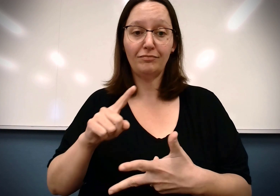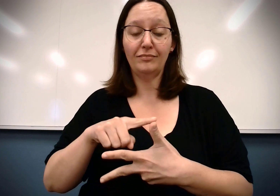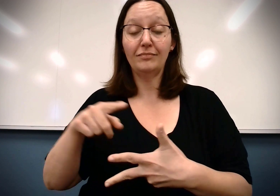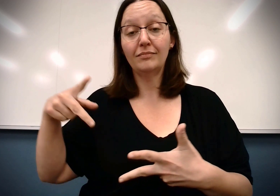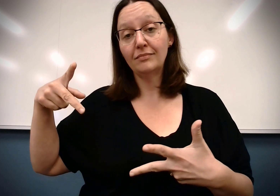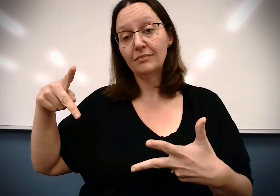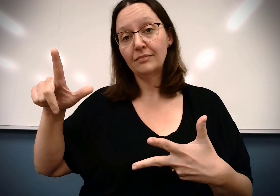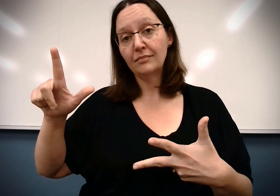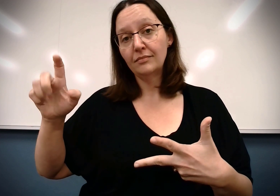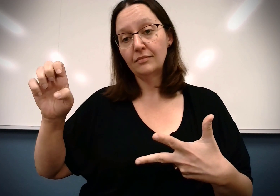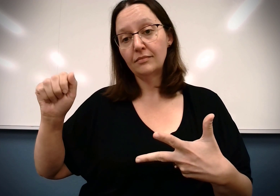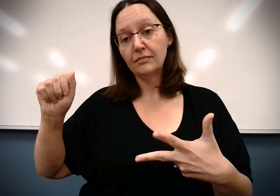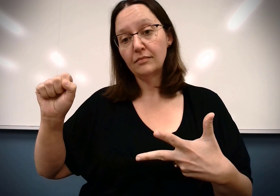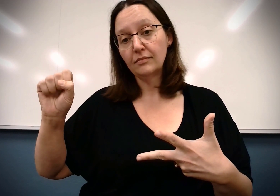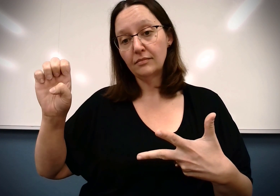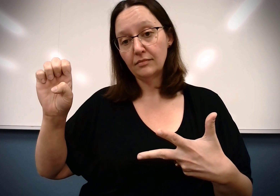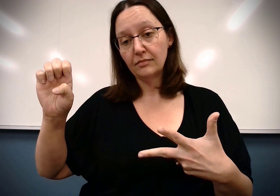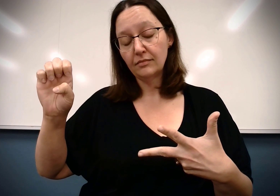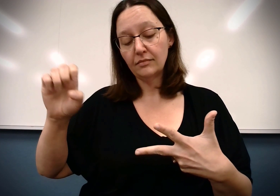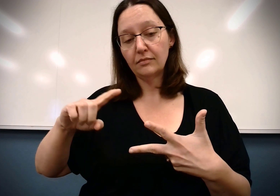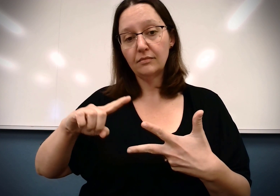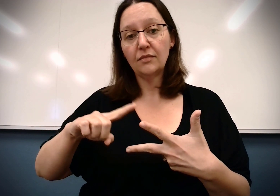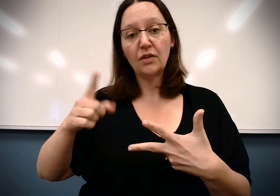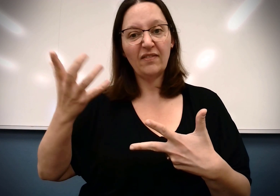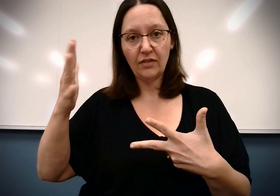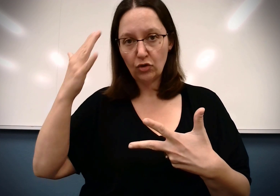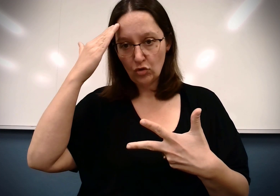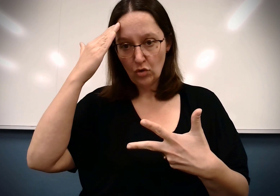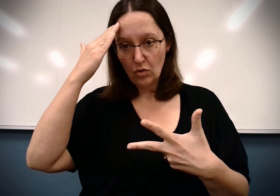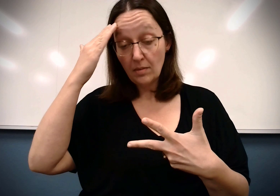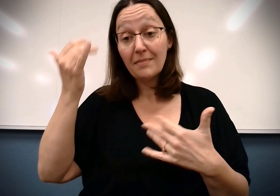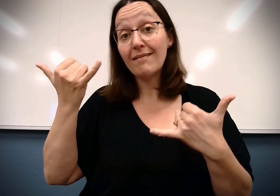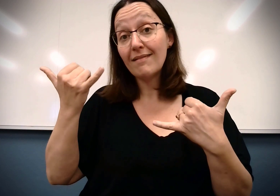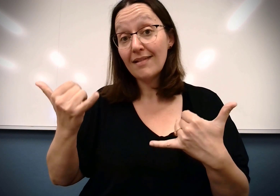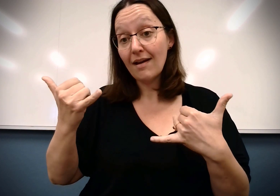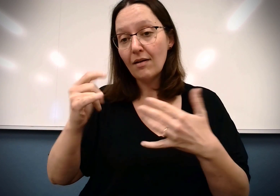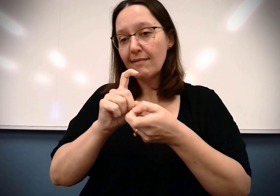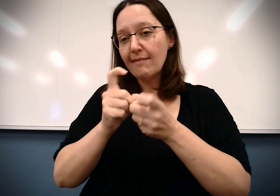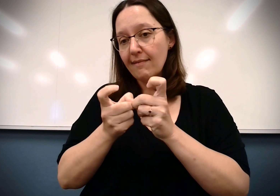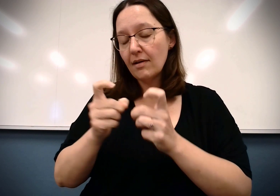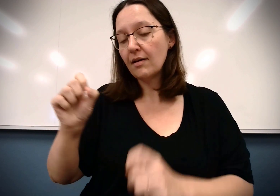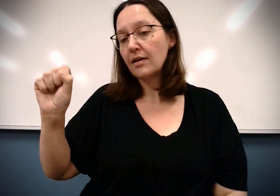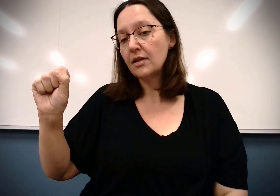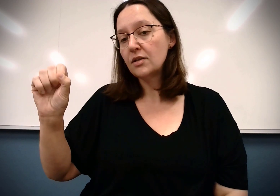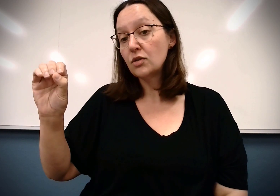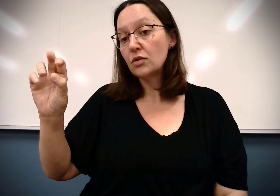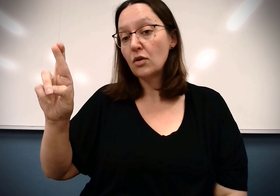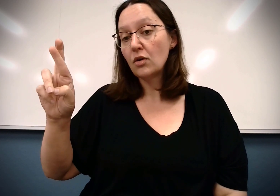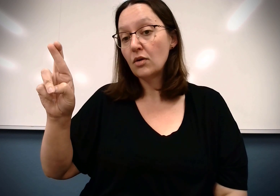Some other vocab I want us to go over. Now we've learned the sign please, but now we're going to modify it a little bit